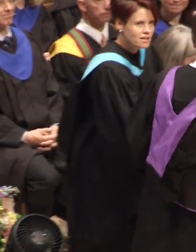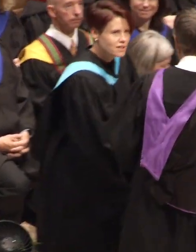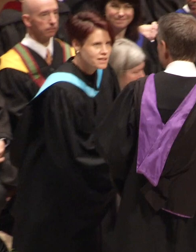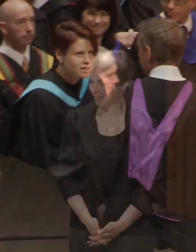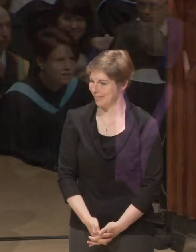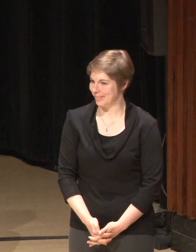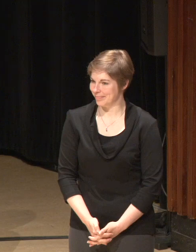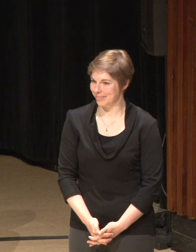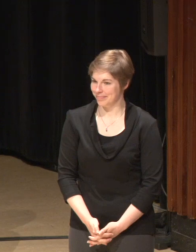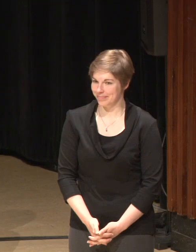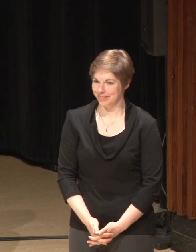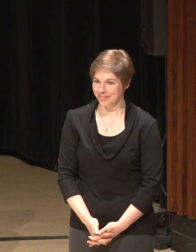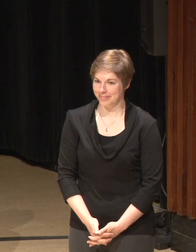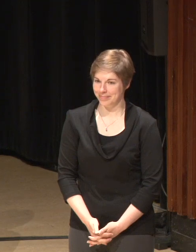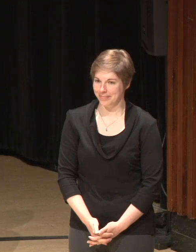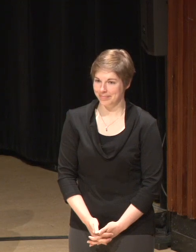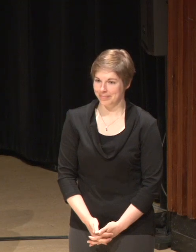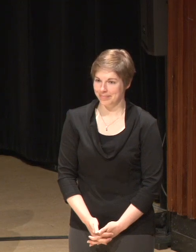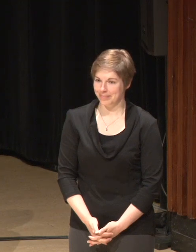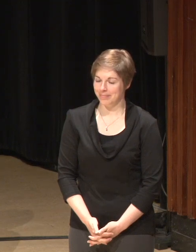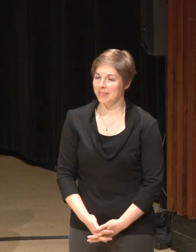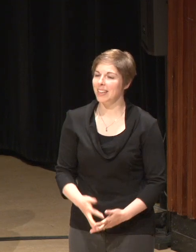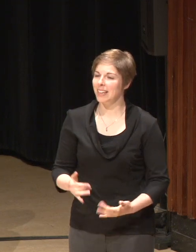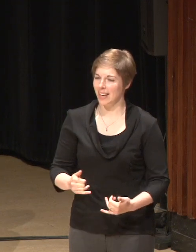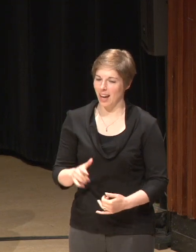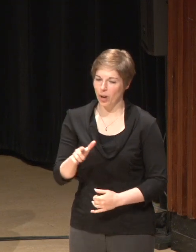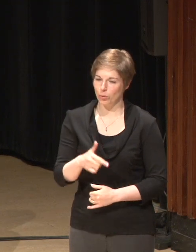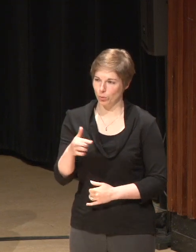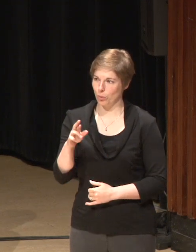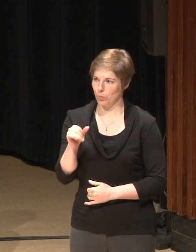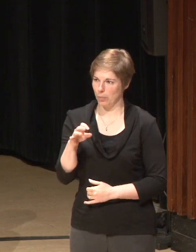I now ask Robbie to say a few words.